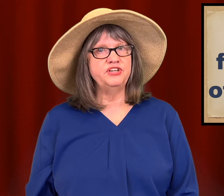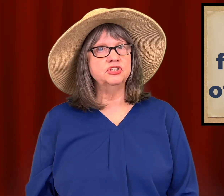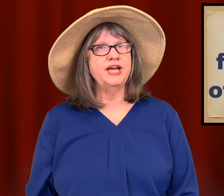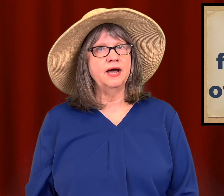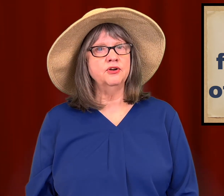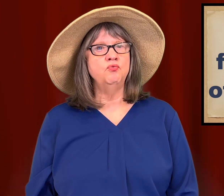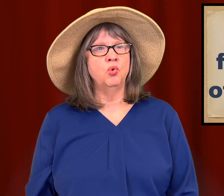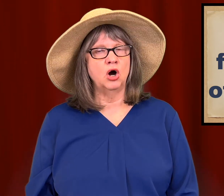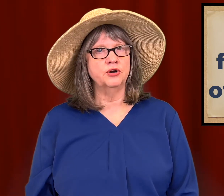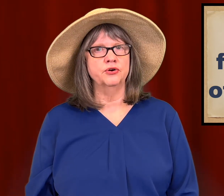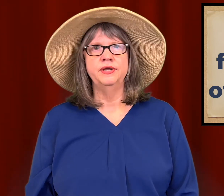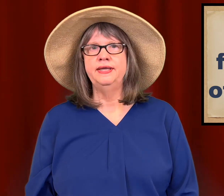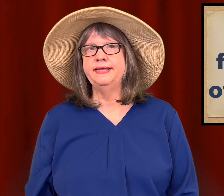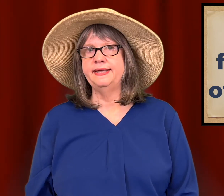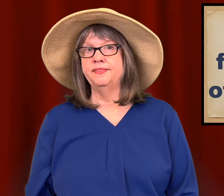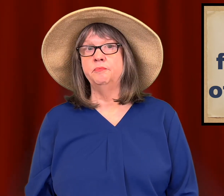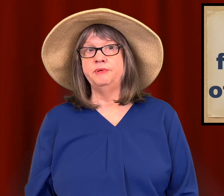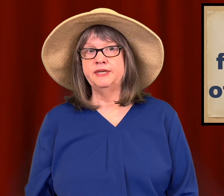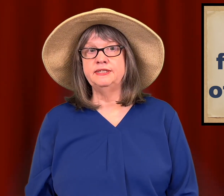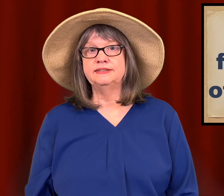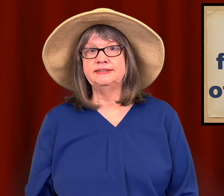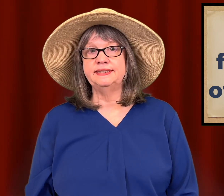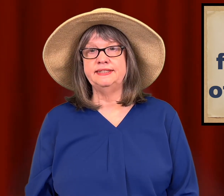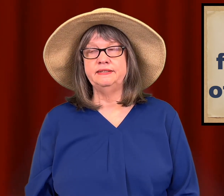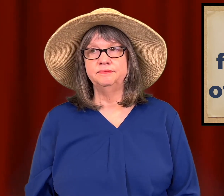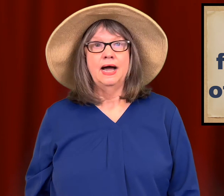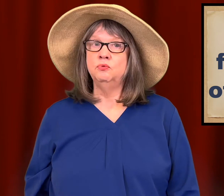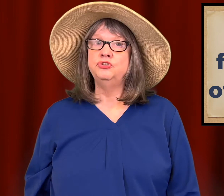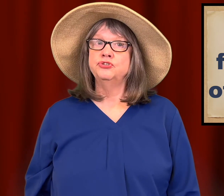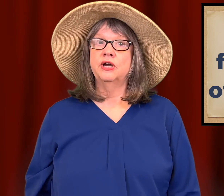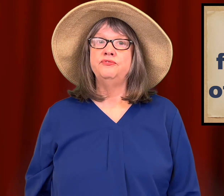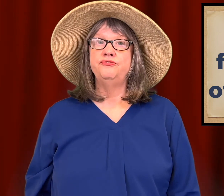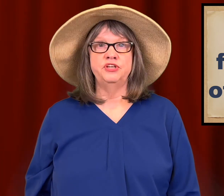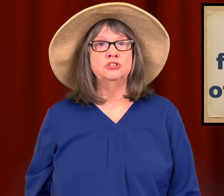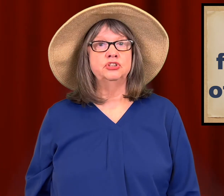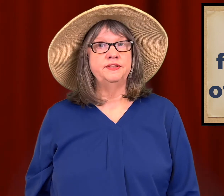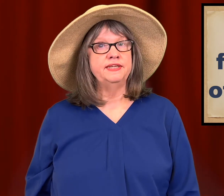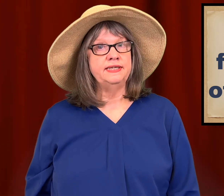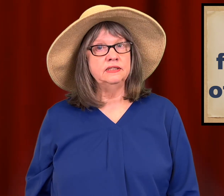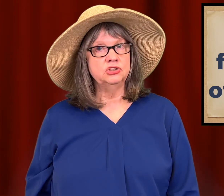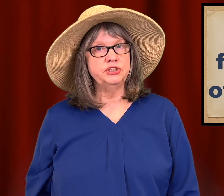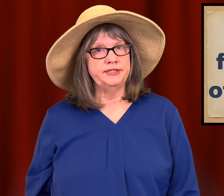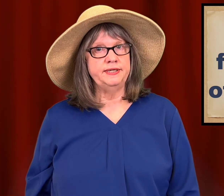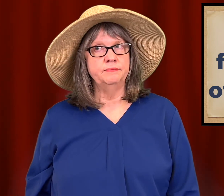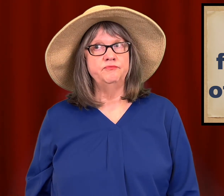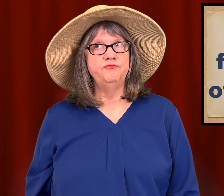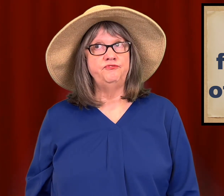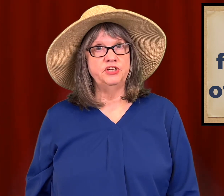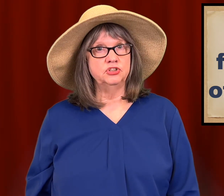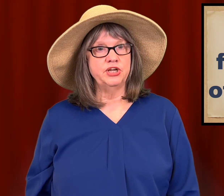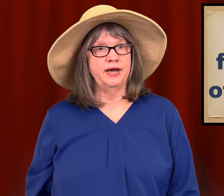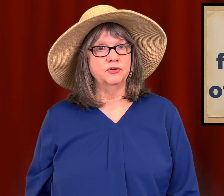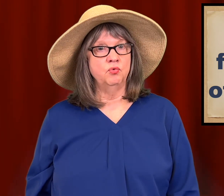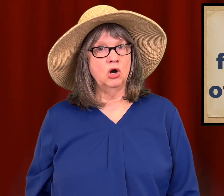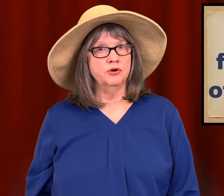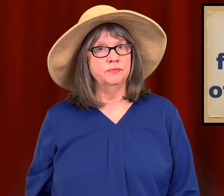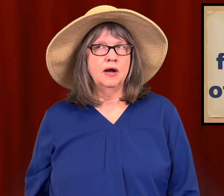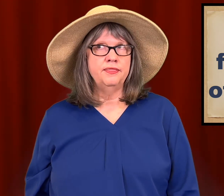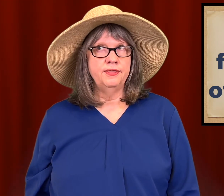fish out of water in the big city. How would you sign fish in the English idiom fish out of water? I think